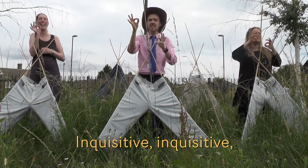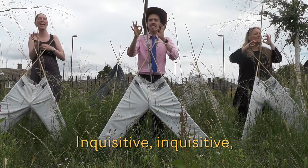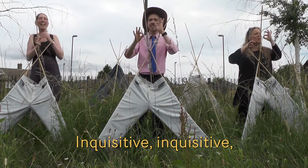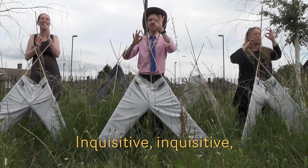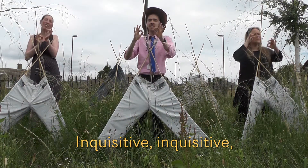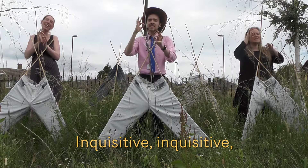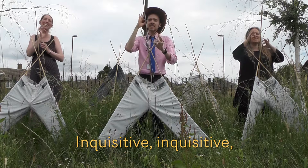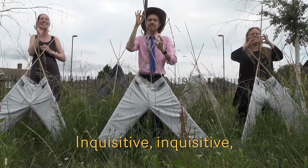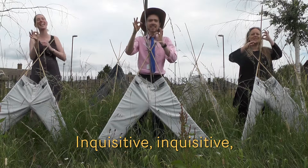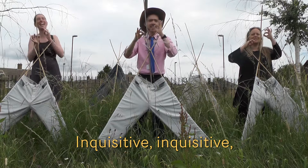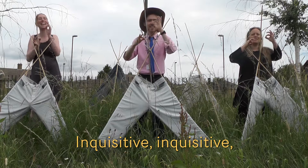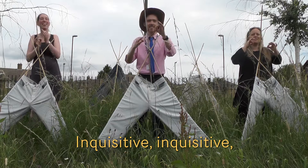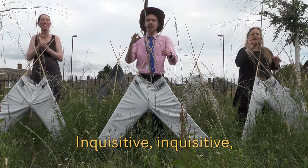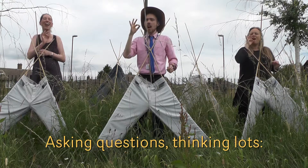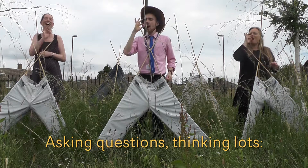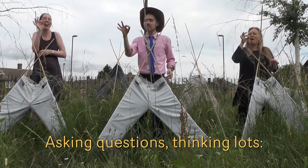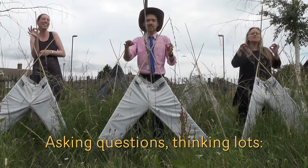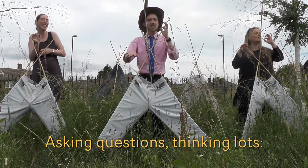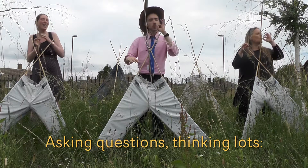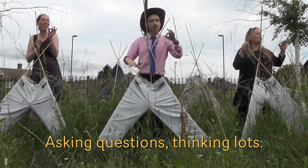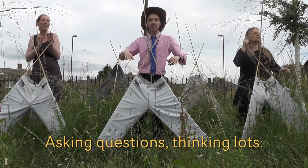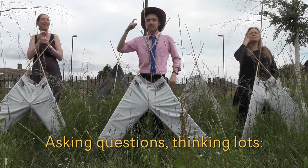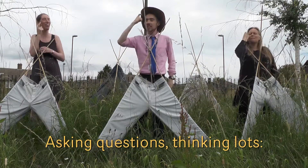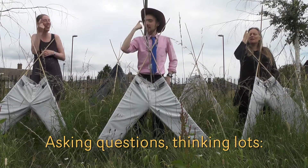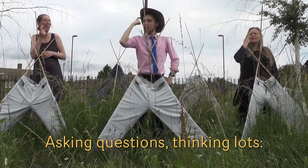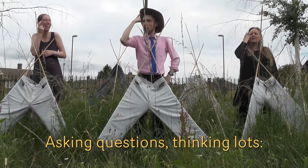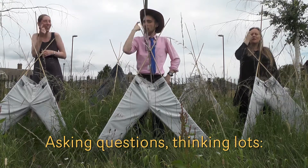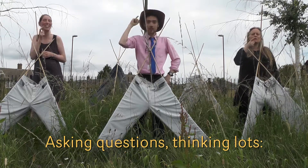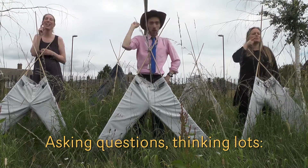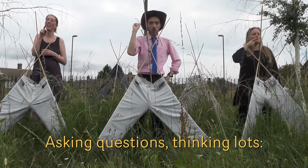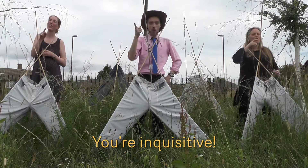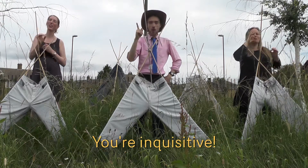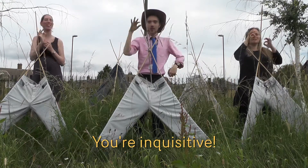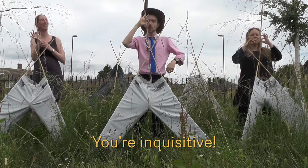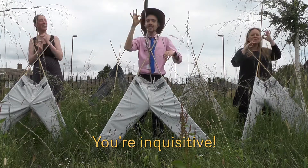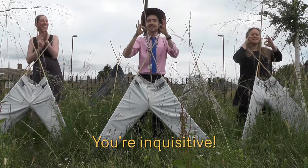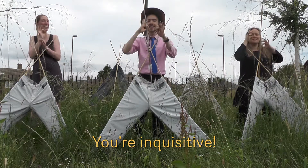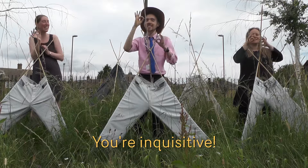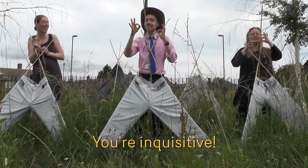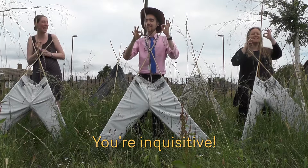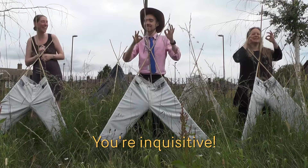Inquisitive, inquisitive, asking questions, thinking lots, you're inquisitive.